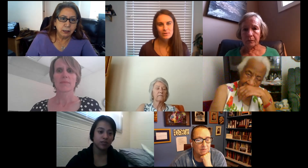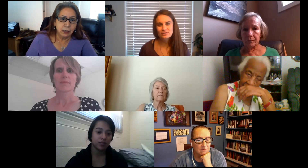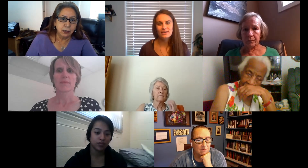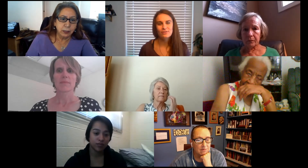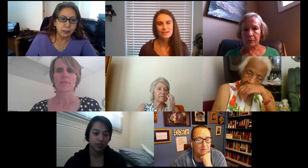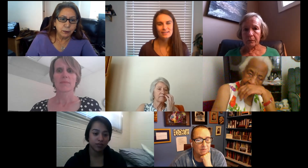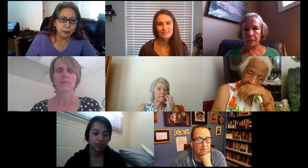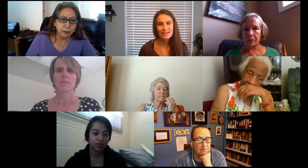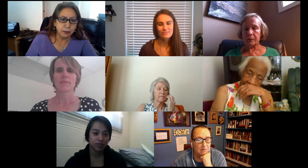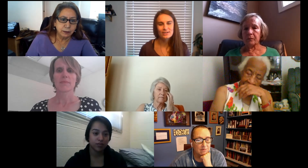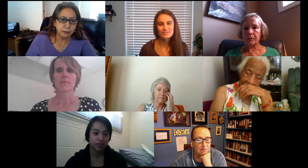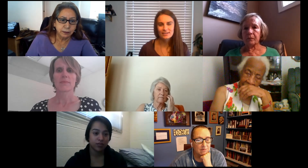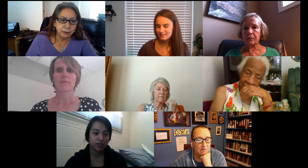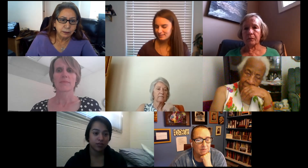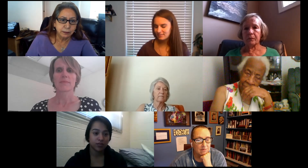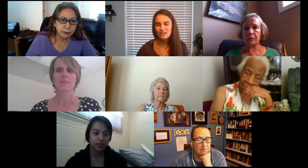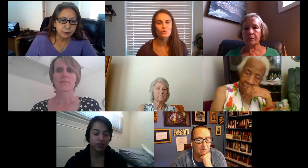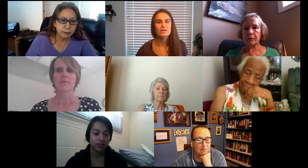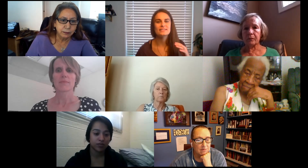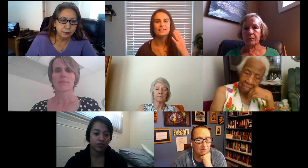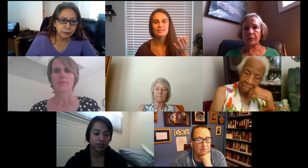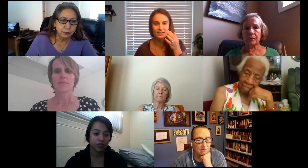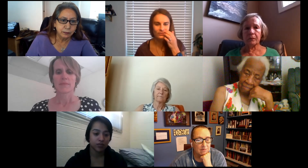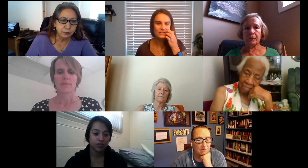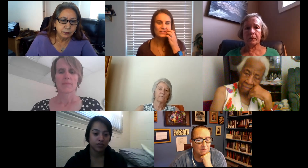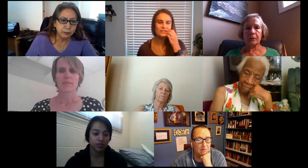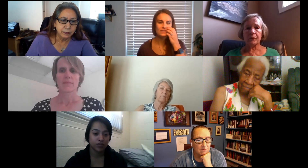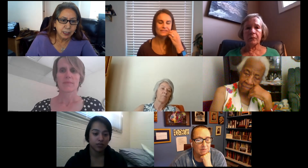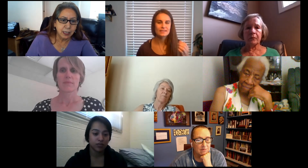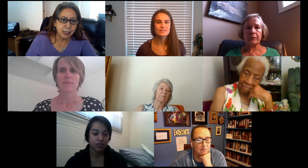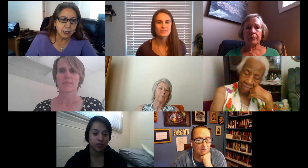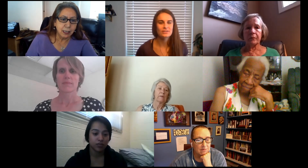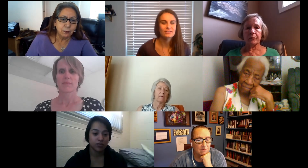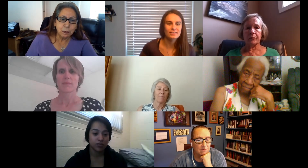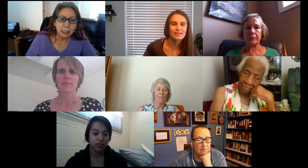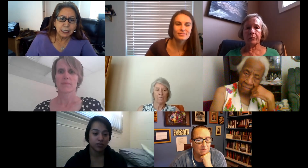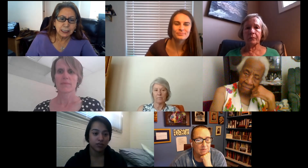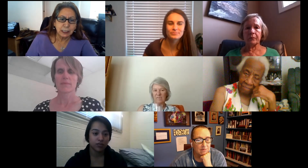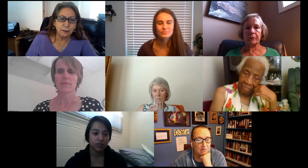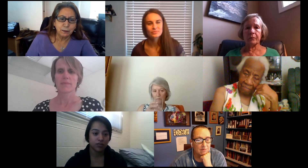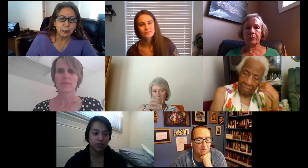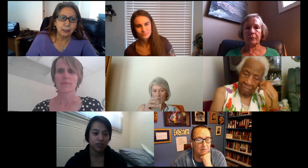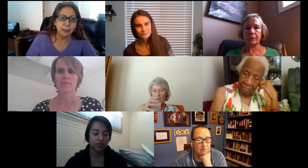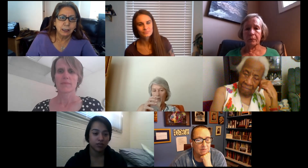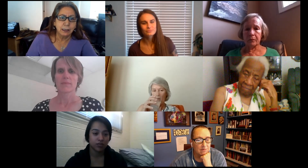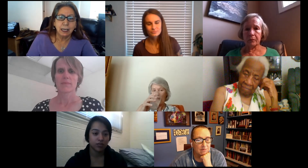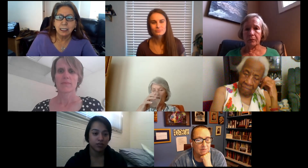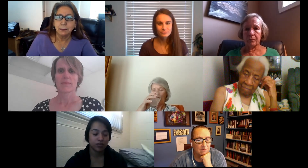compared to like regular language, like a linguistic language? Is it easier? Everybody is different in that